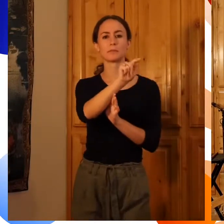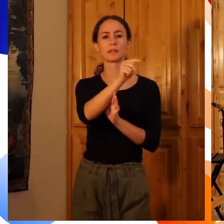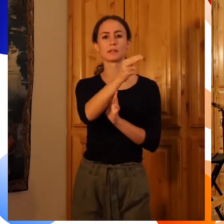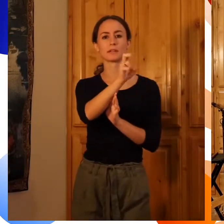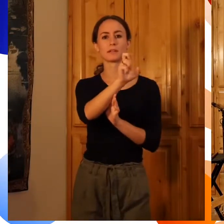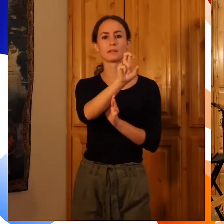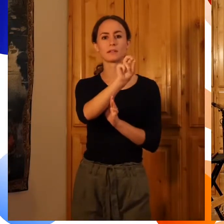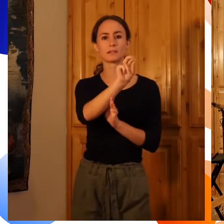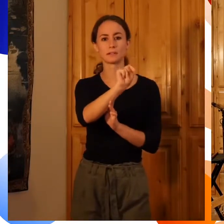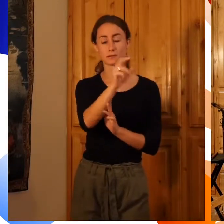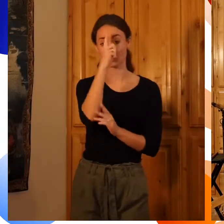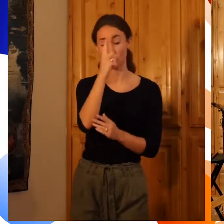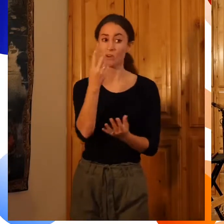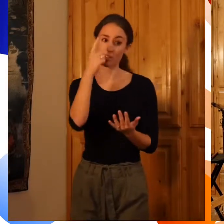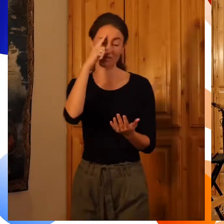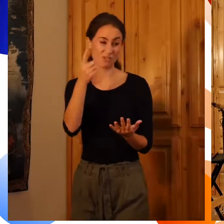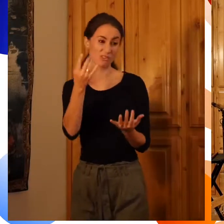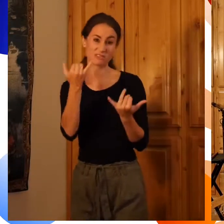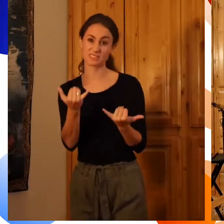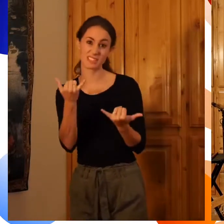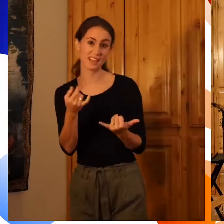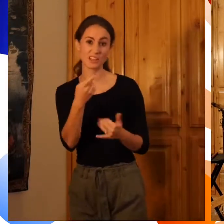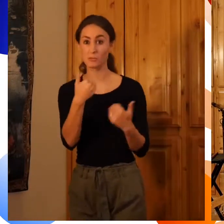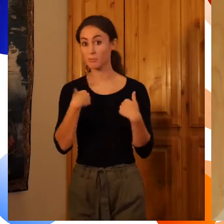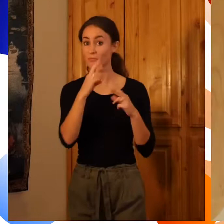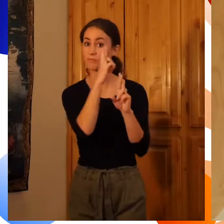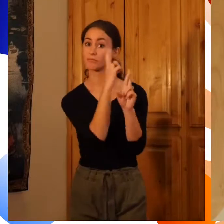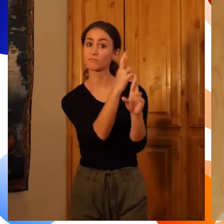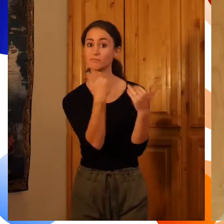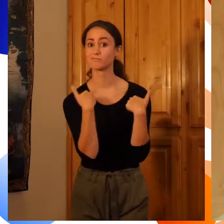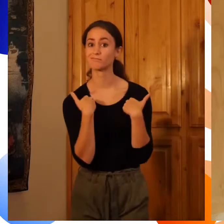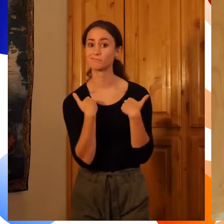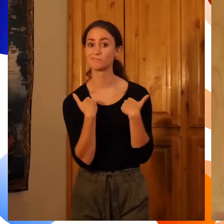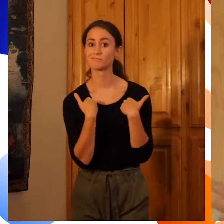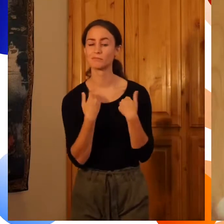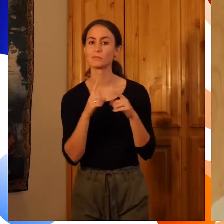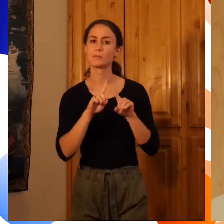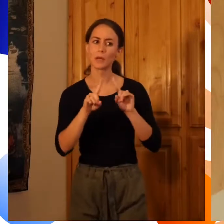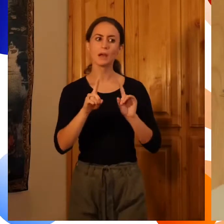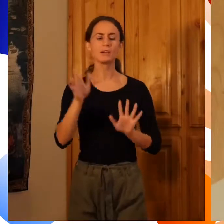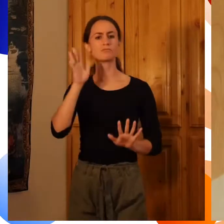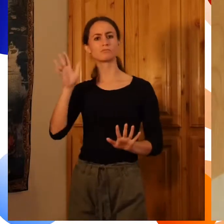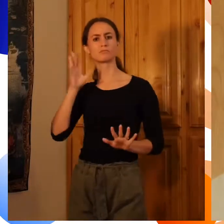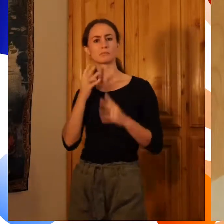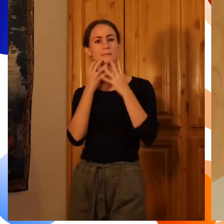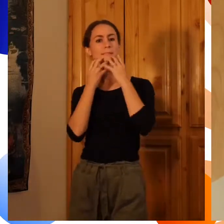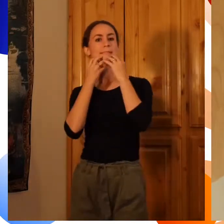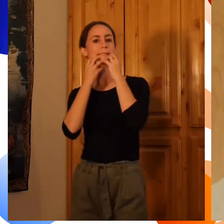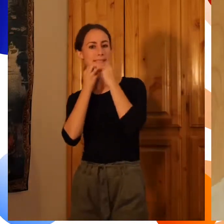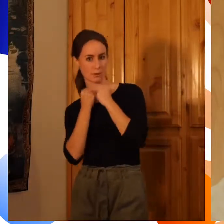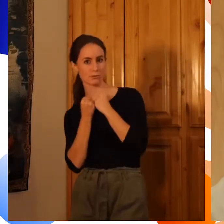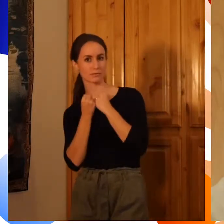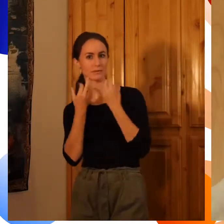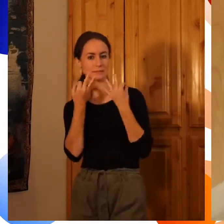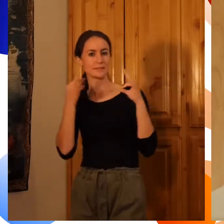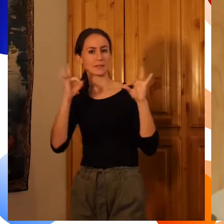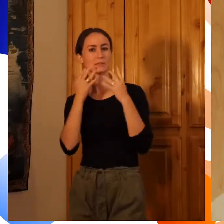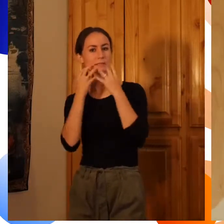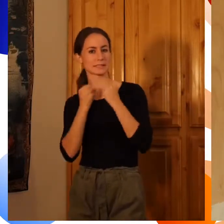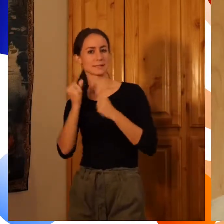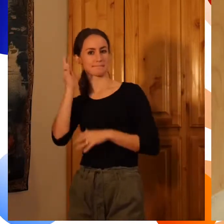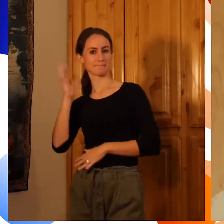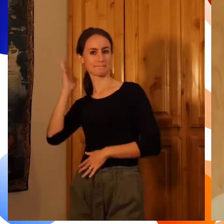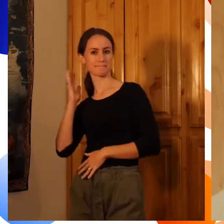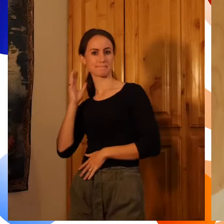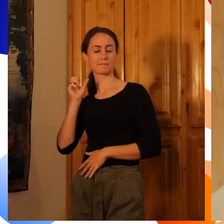will say, well, that particular kind of thorn bush is sacred to the fairies. And so when the highway would go through this